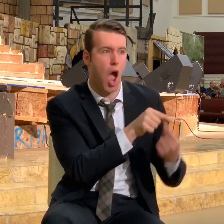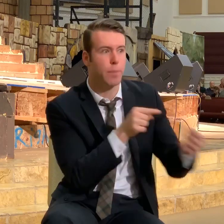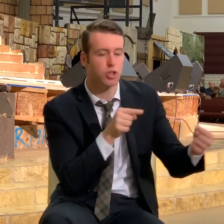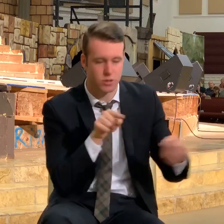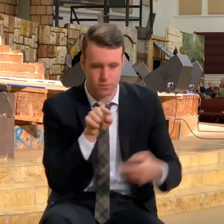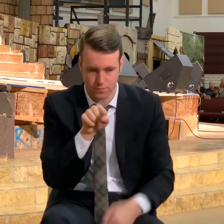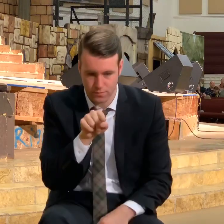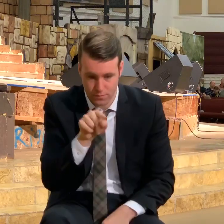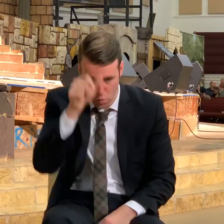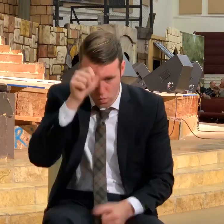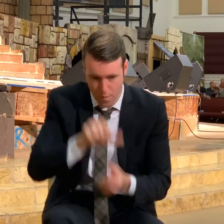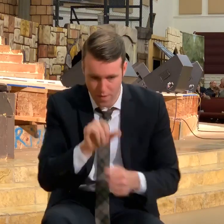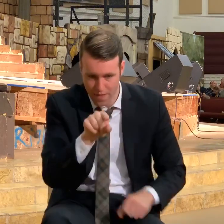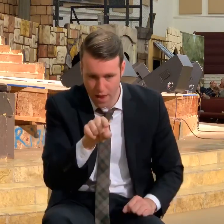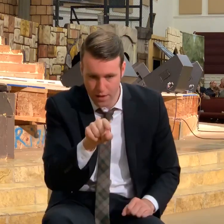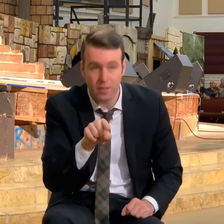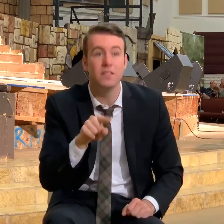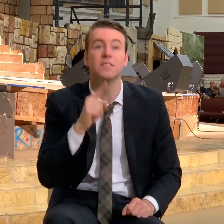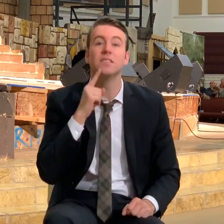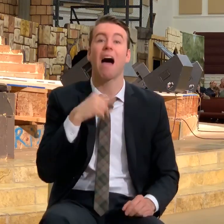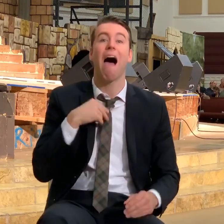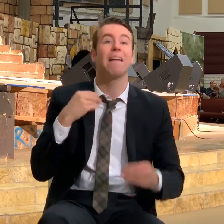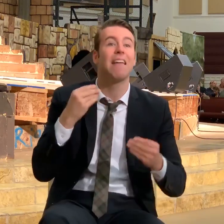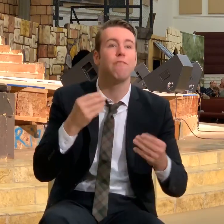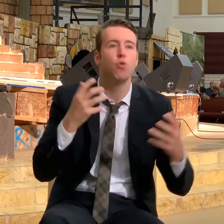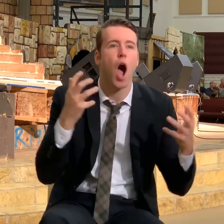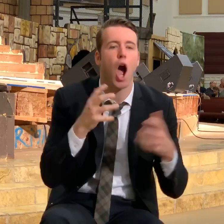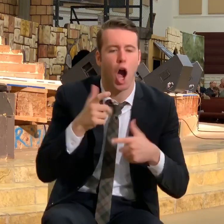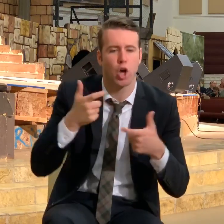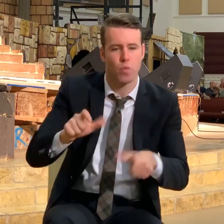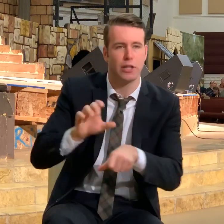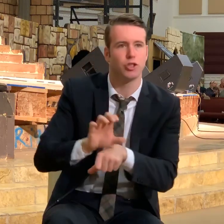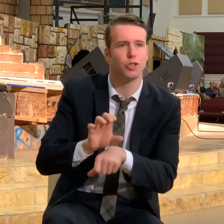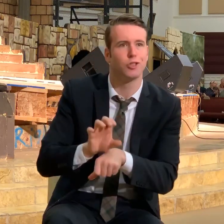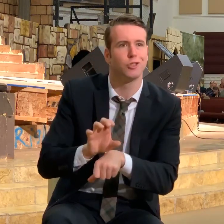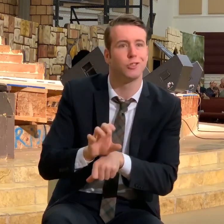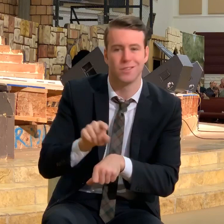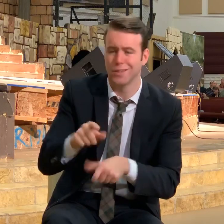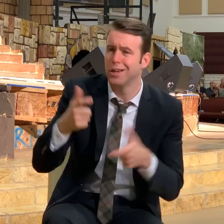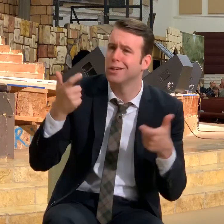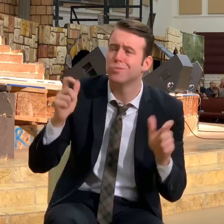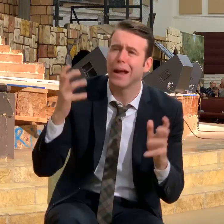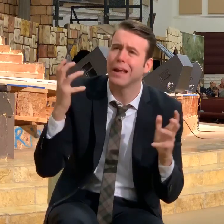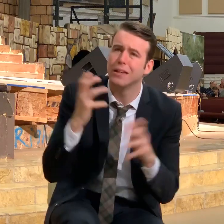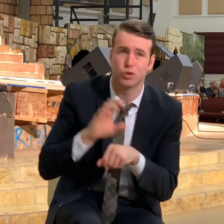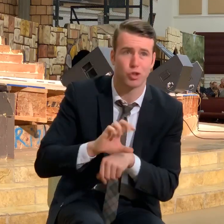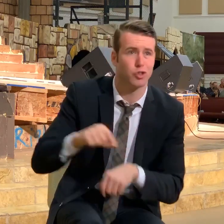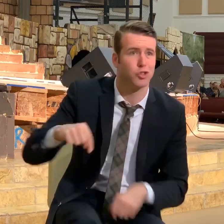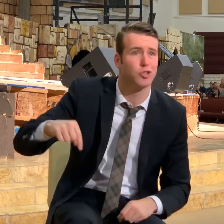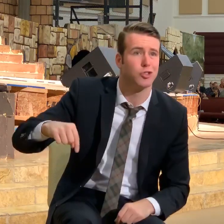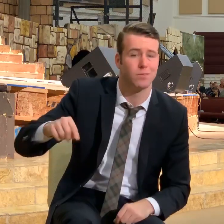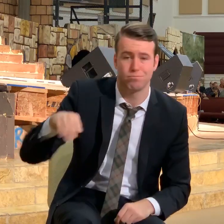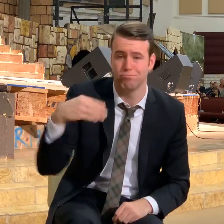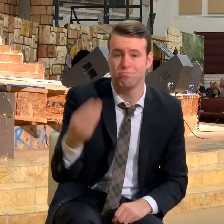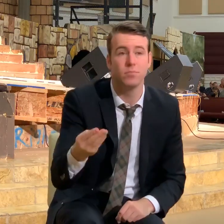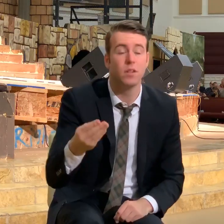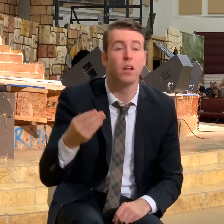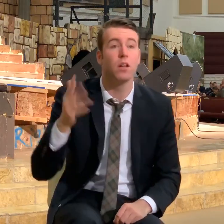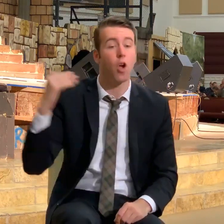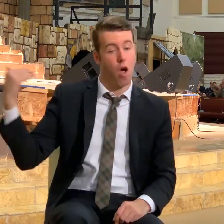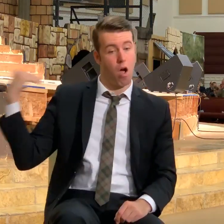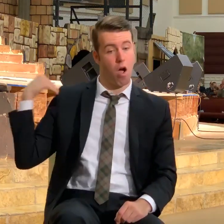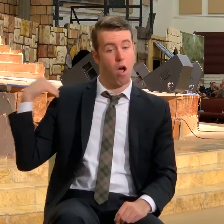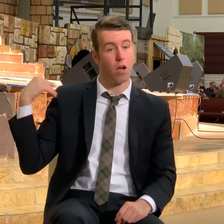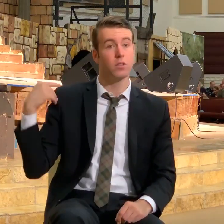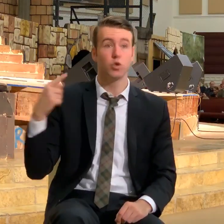He said, you remember, I gave you a great church. It's a great church. And I felt like God said, don't